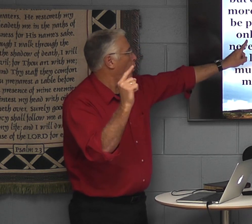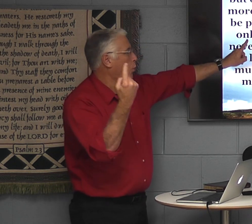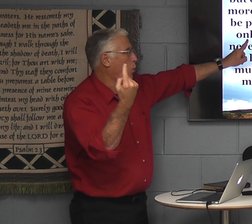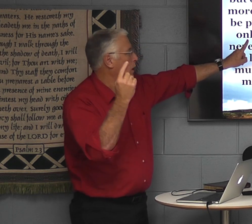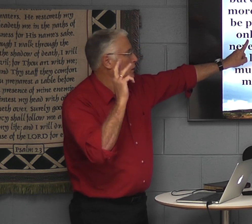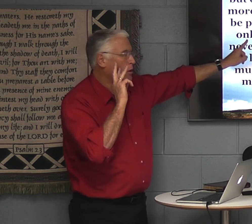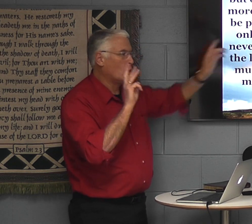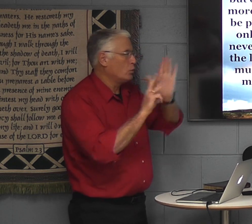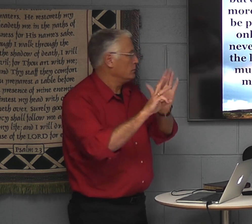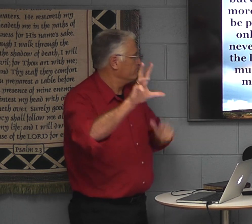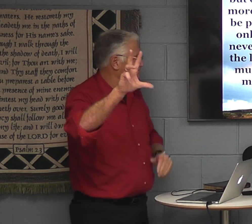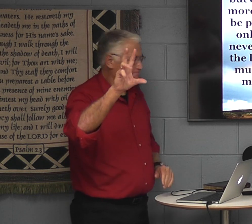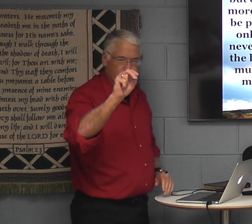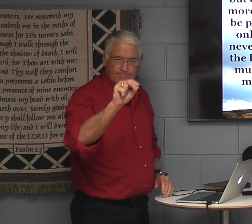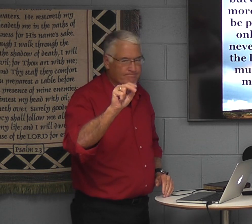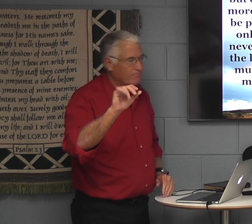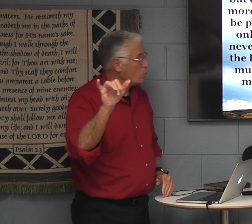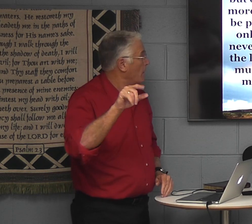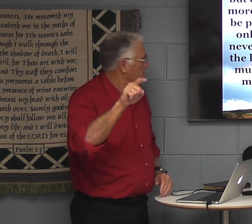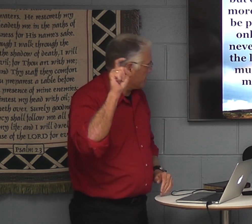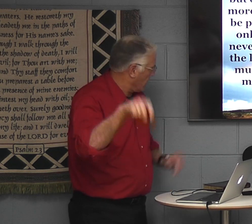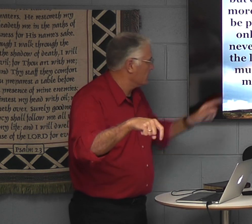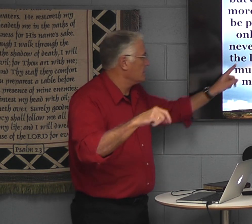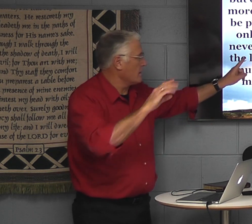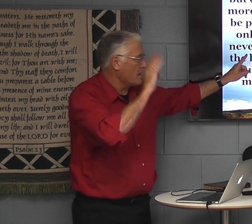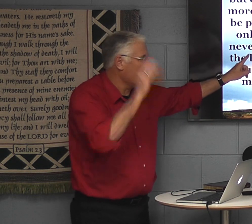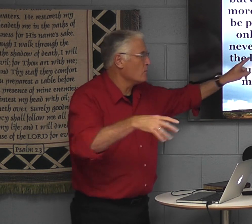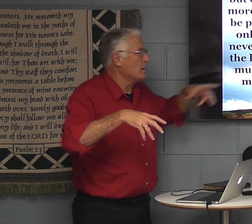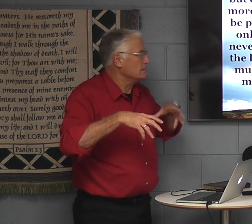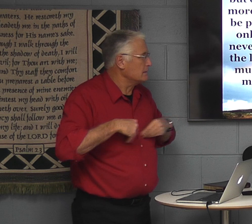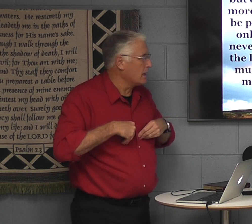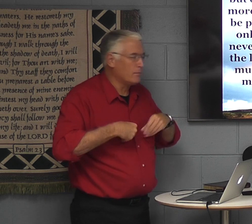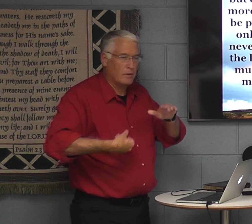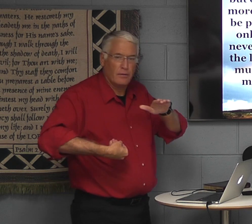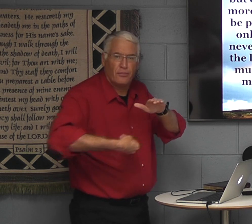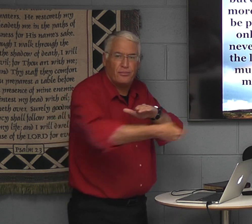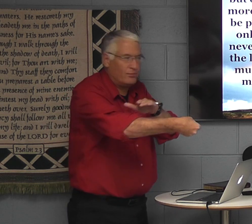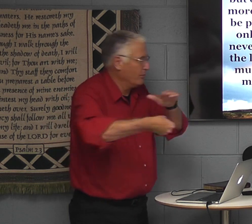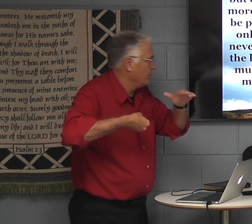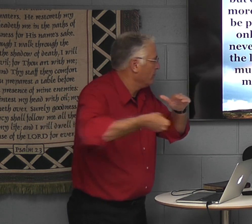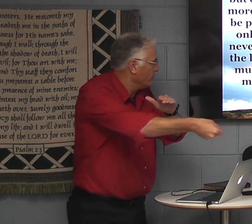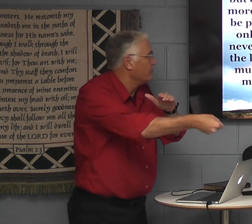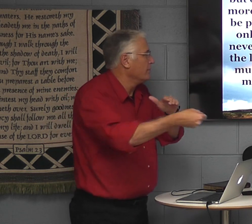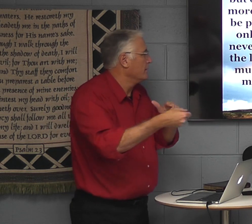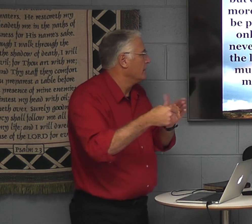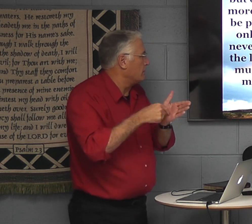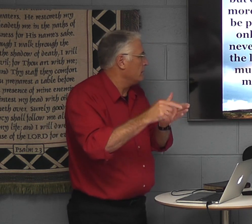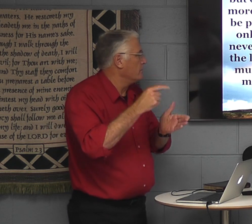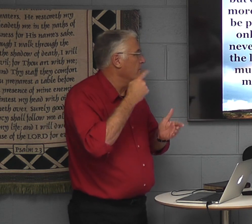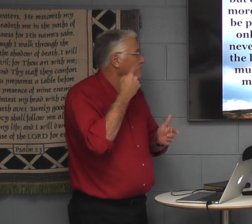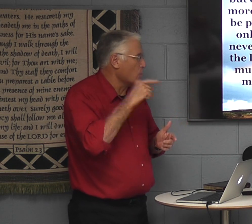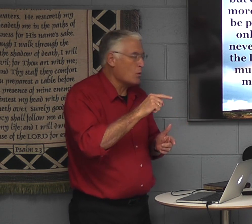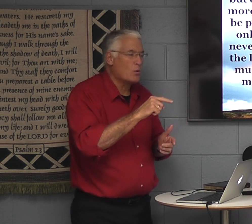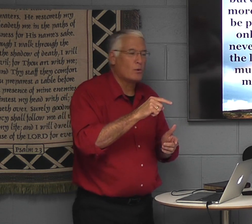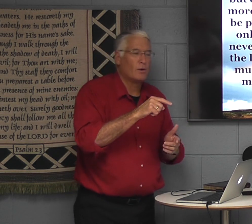No one may be put to death on the testimony of only one witness. Also, you must never accept a ransom payment for the